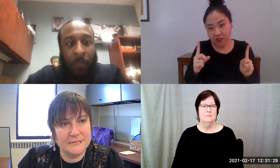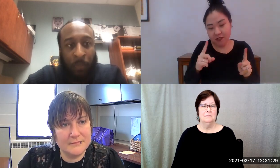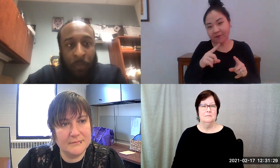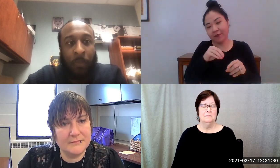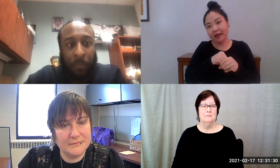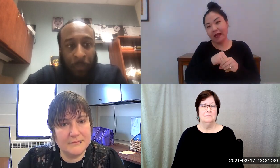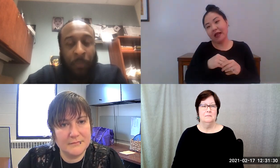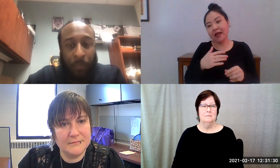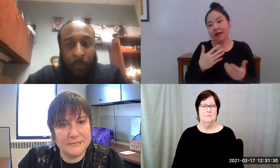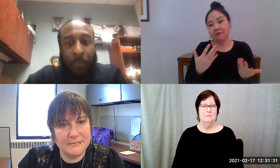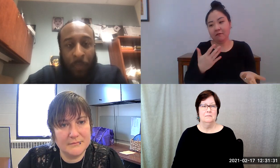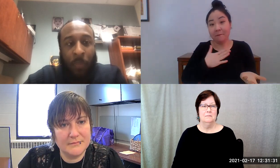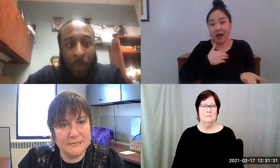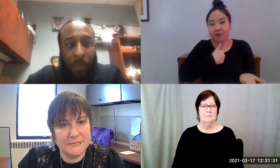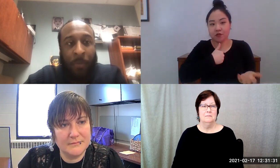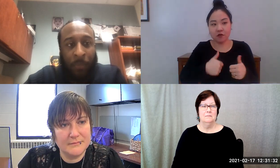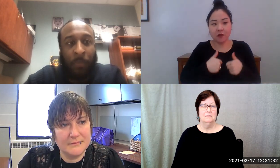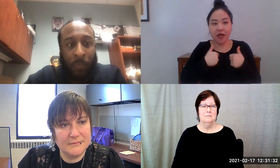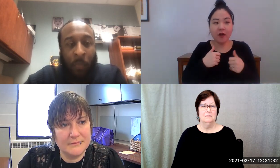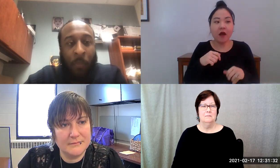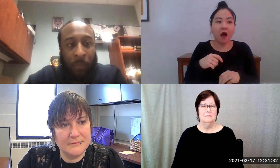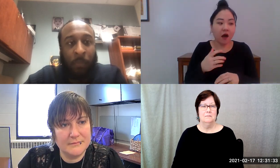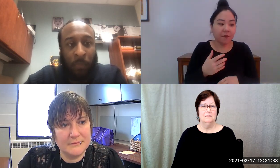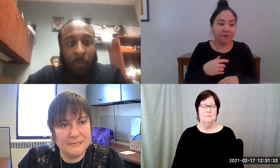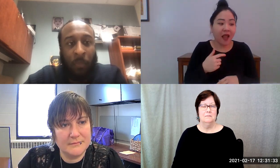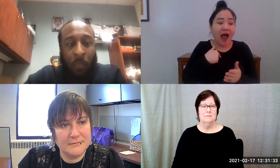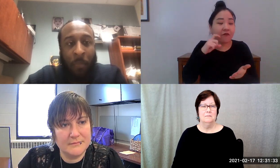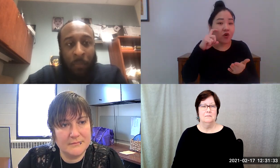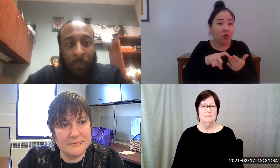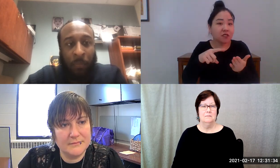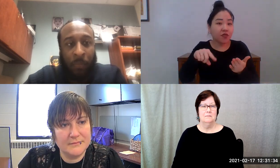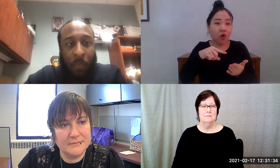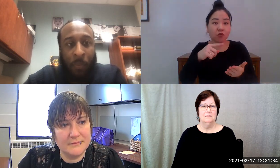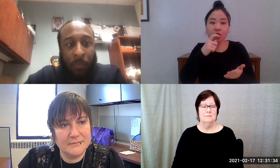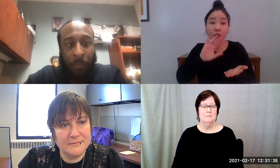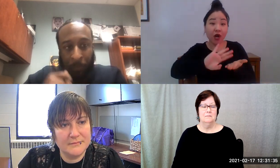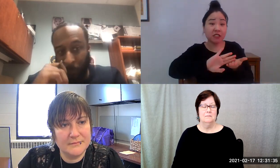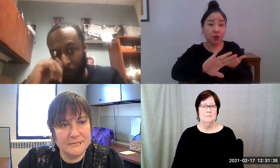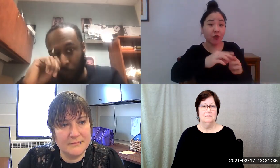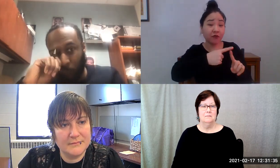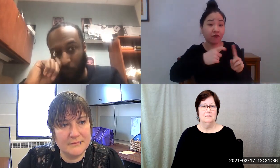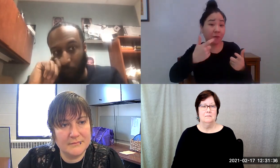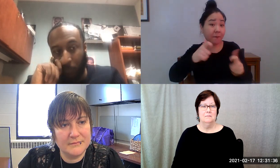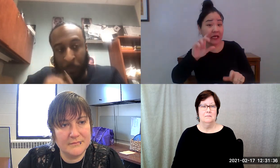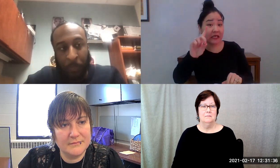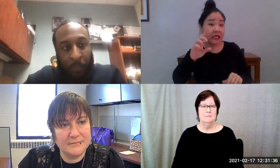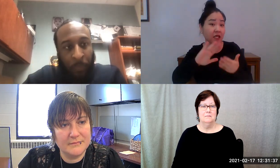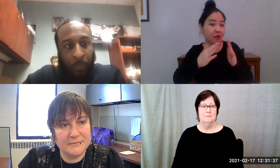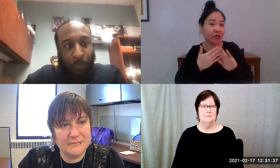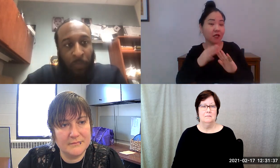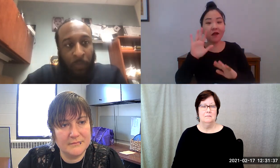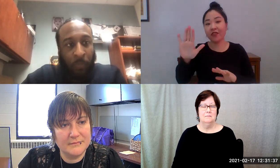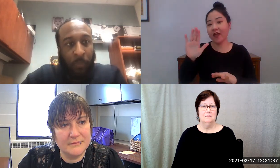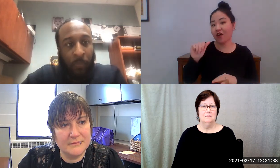huge difference in my personal life. I've noticed those who are excluded from the big